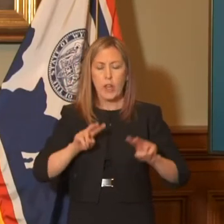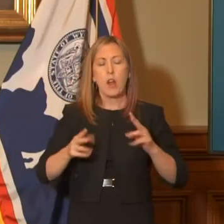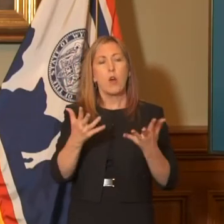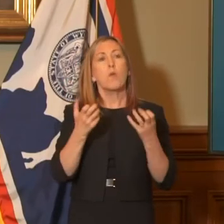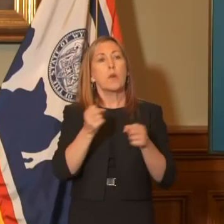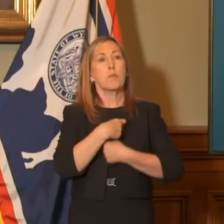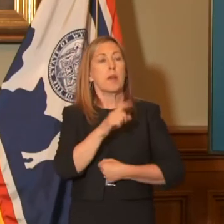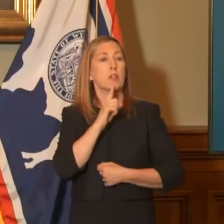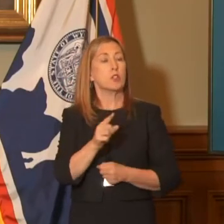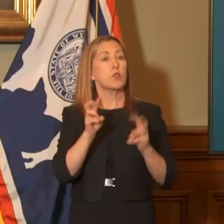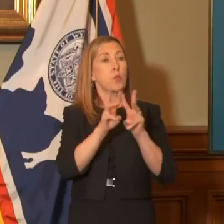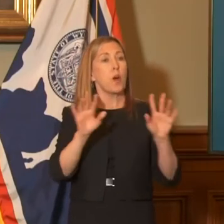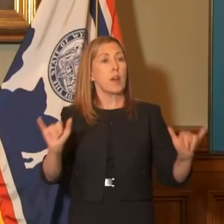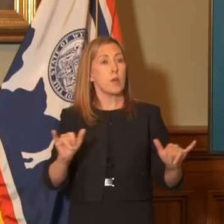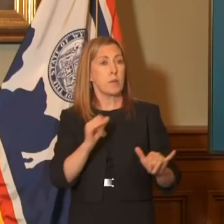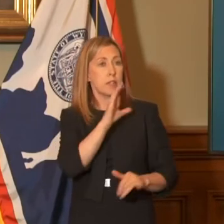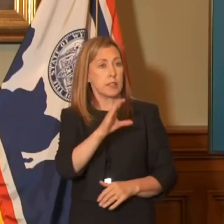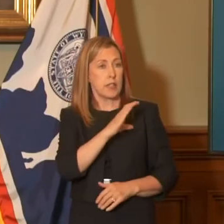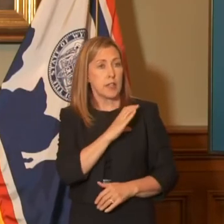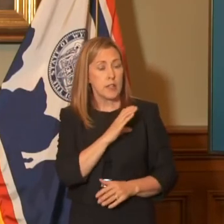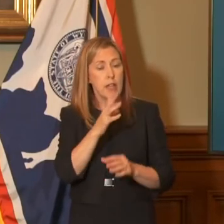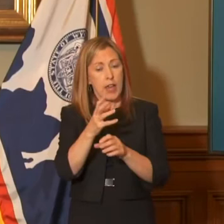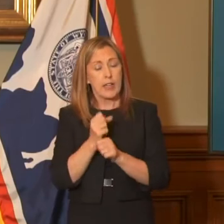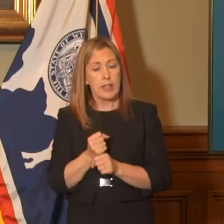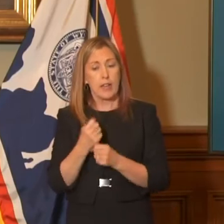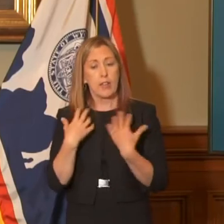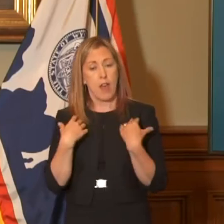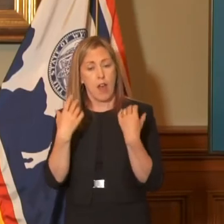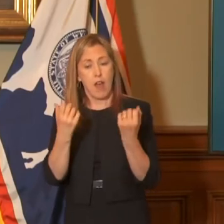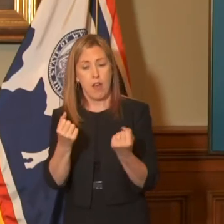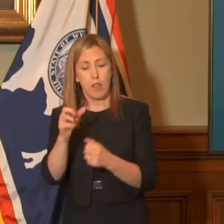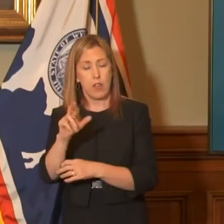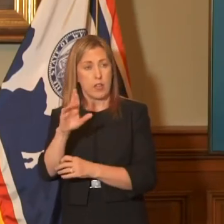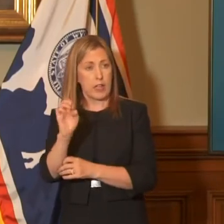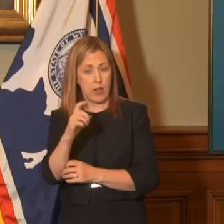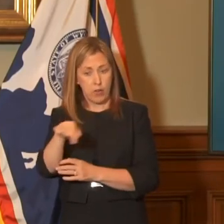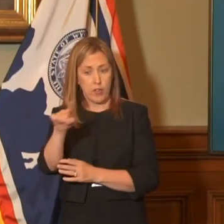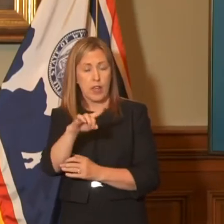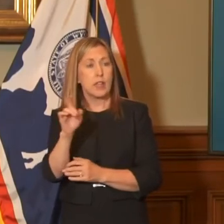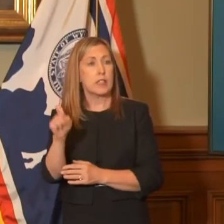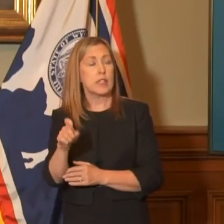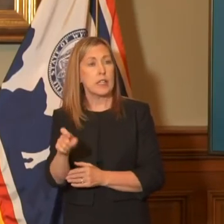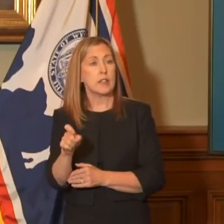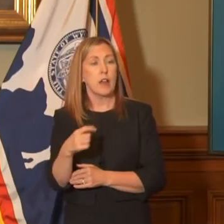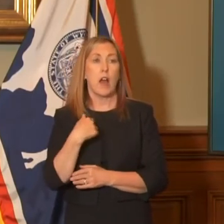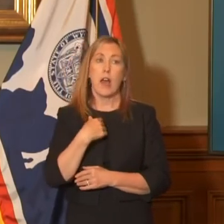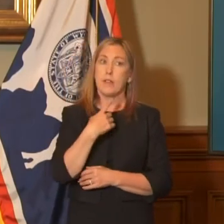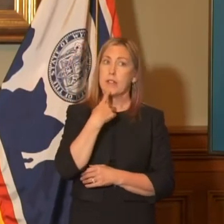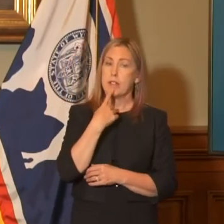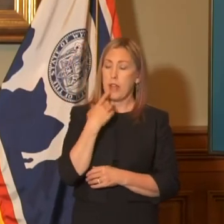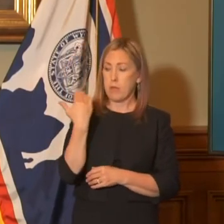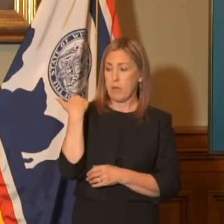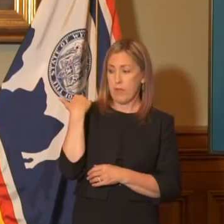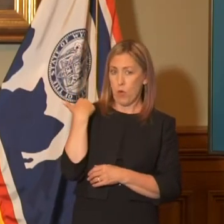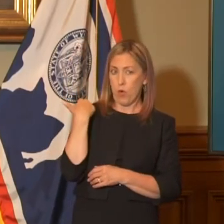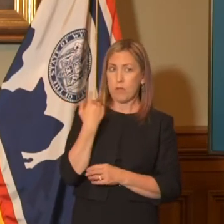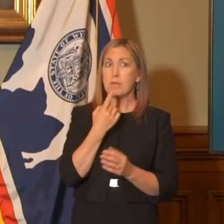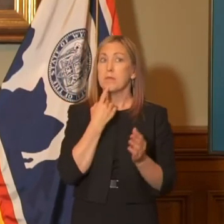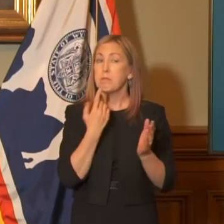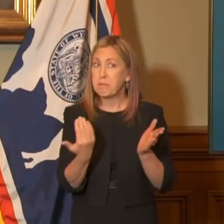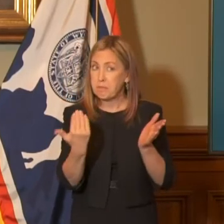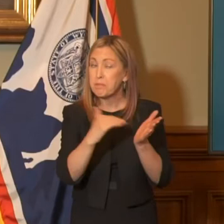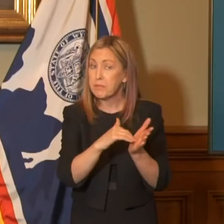citizens get the chance to get the health care they need. I've certainly said before and will say again,